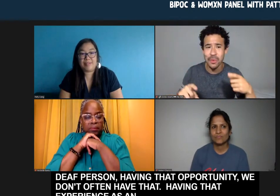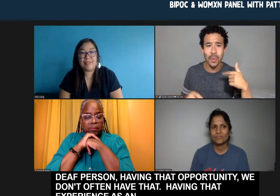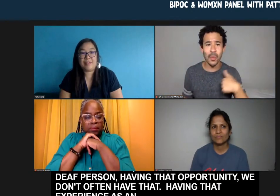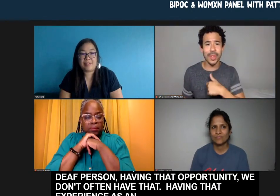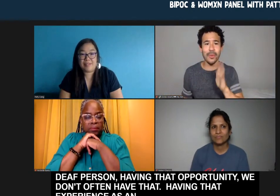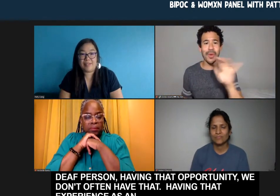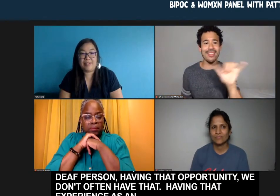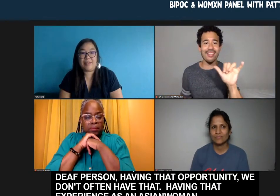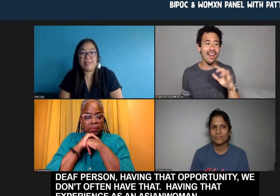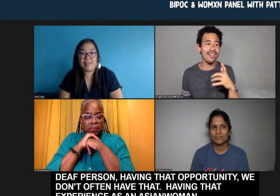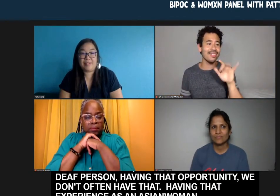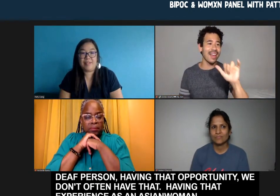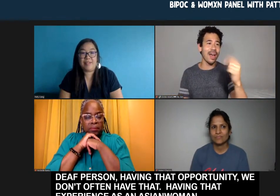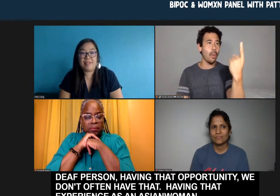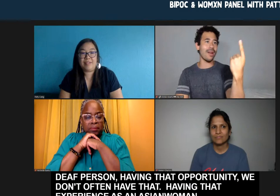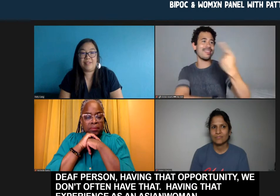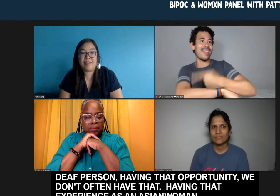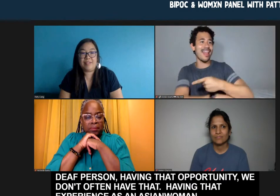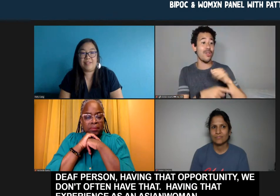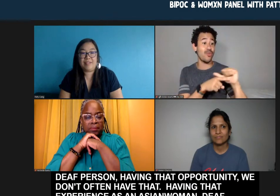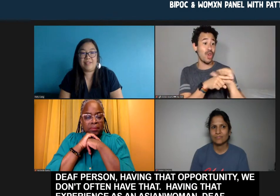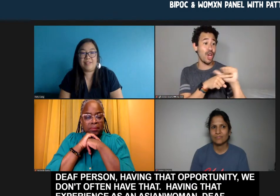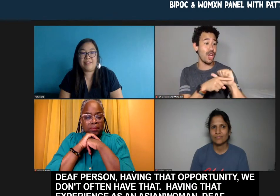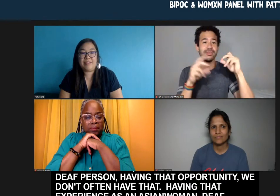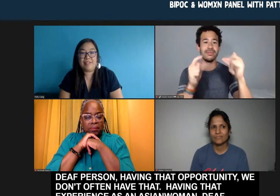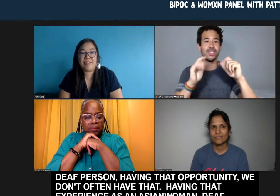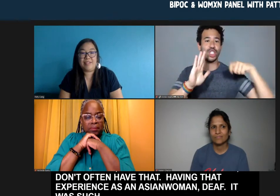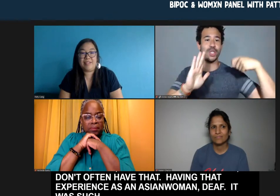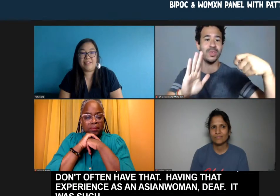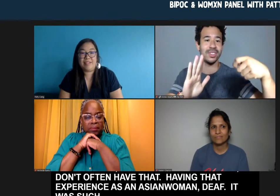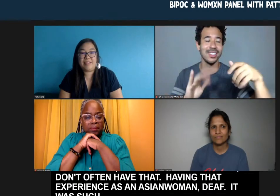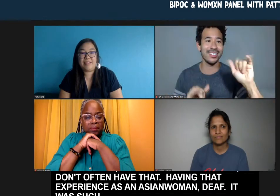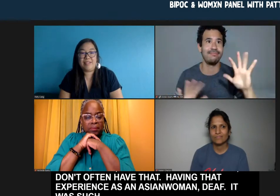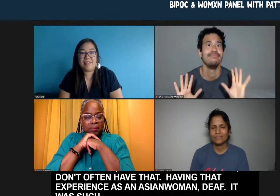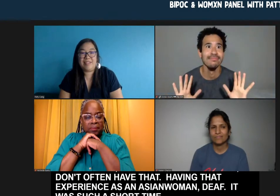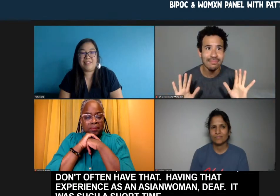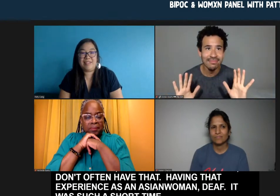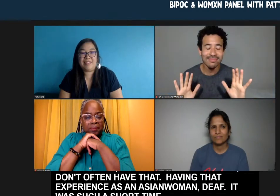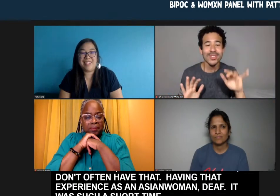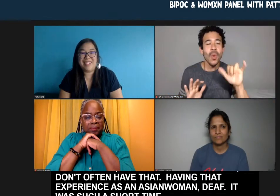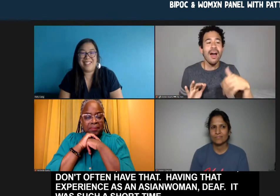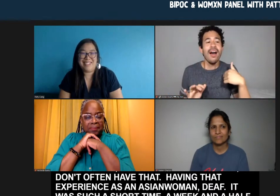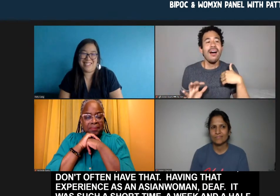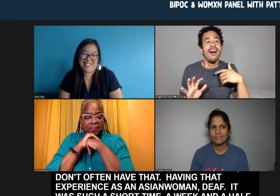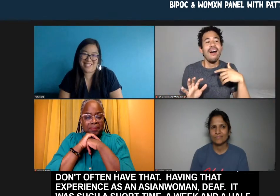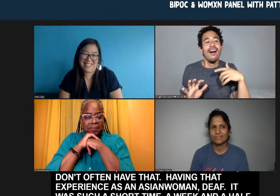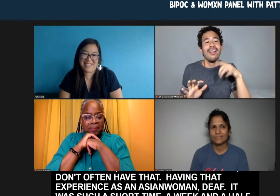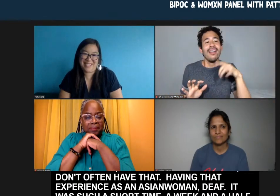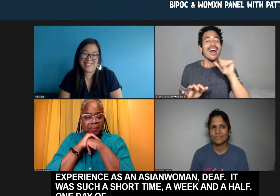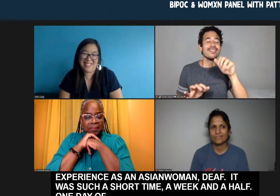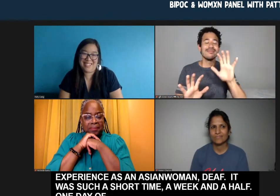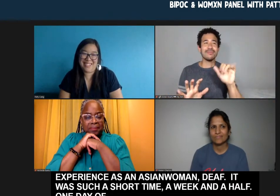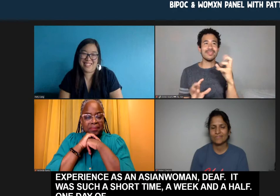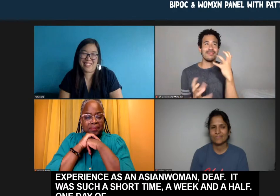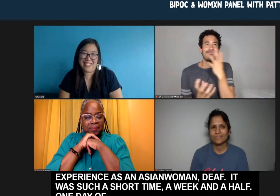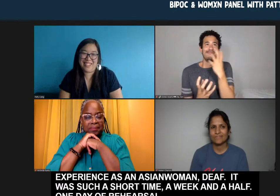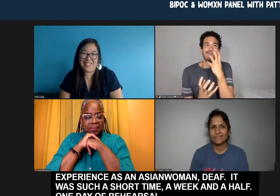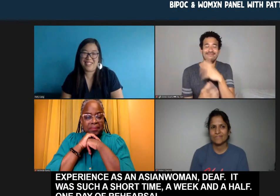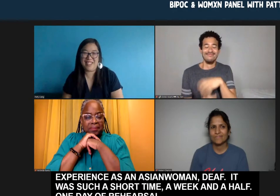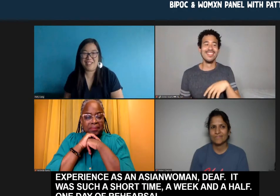week and a half. So it was like one day of rehearsal and then we started filming. And